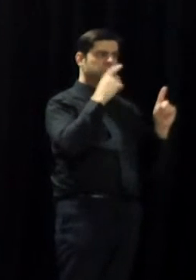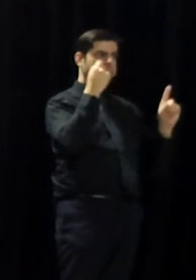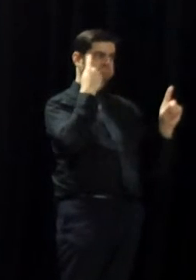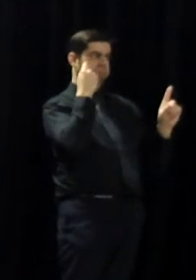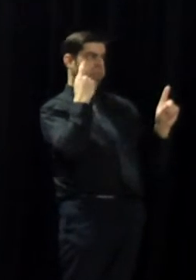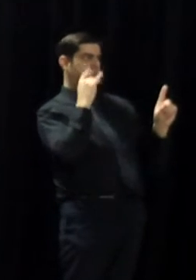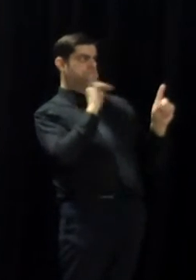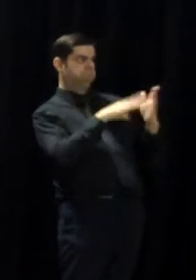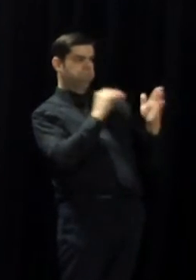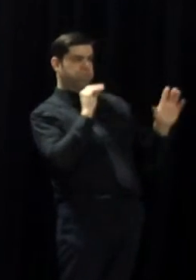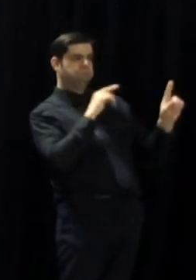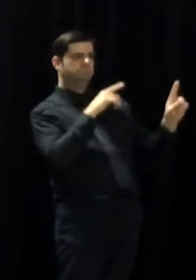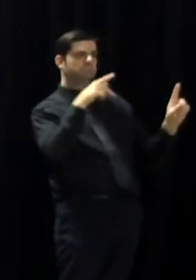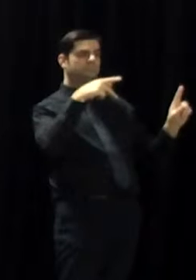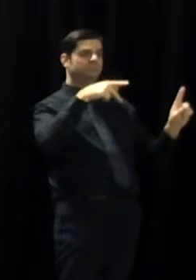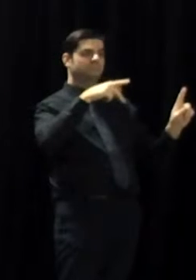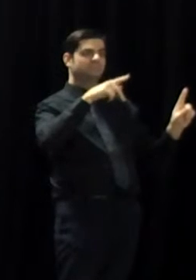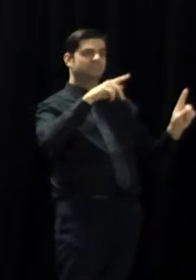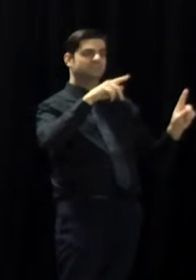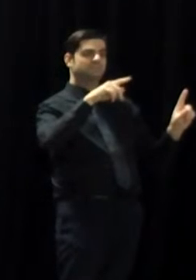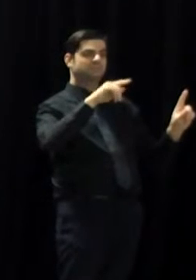doses. So certainly,